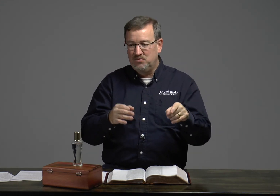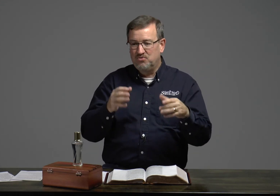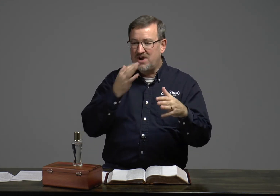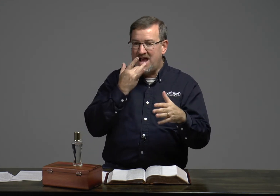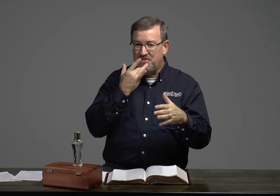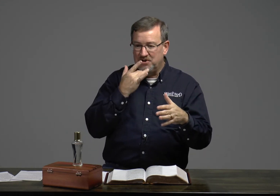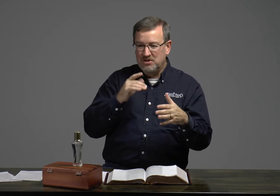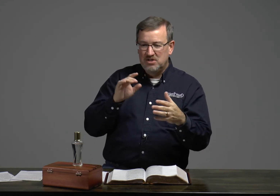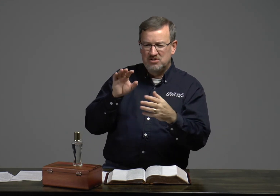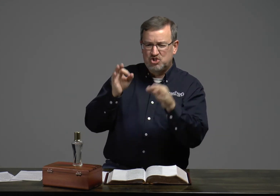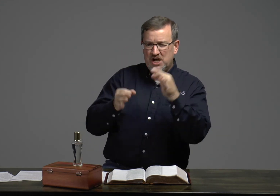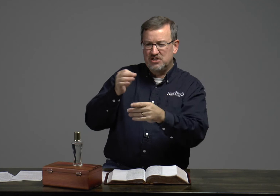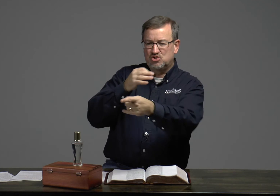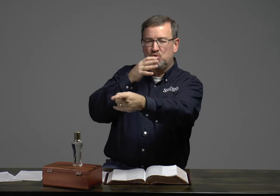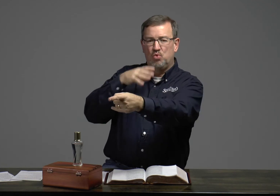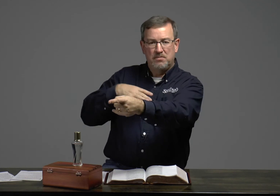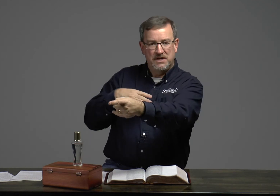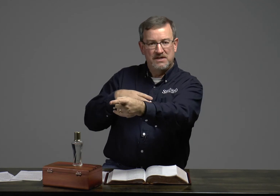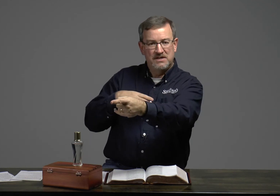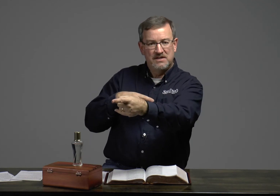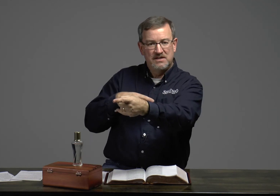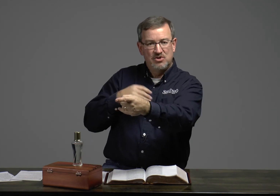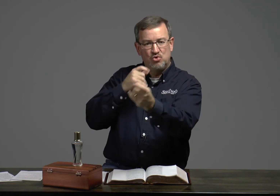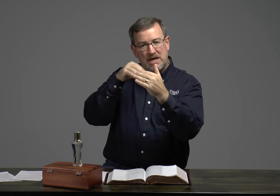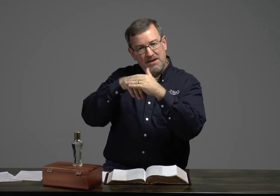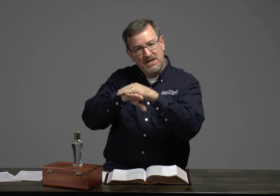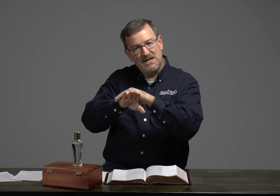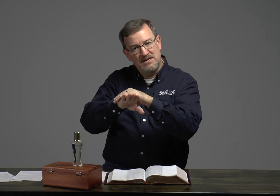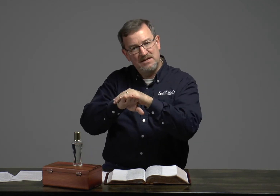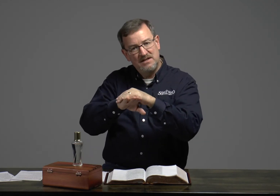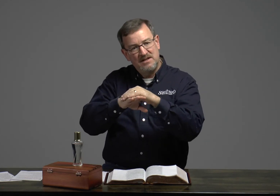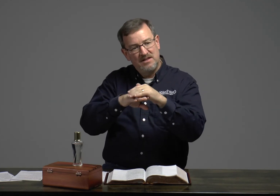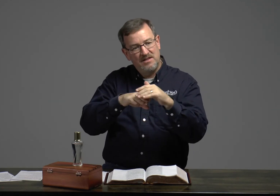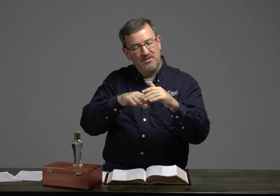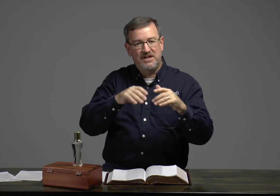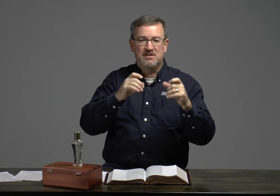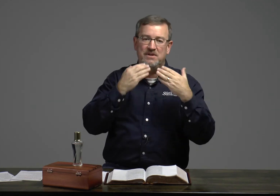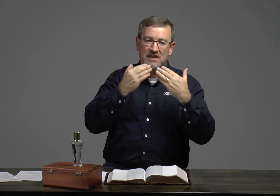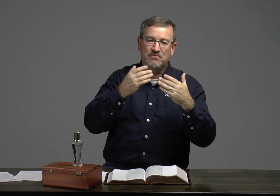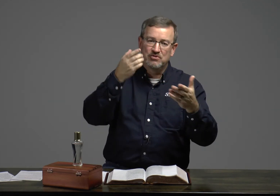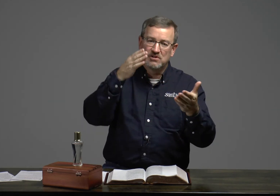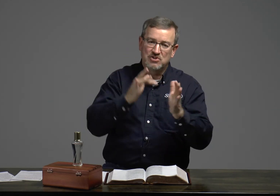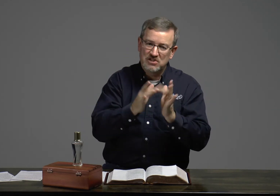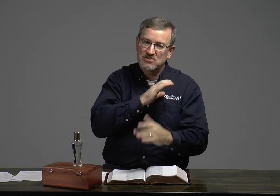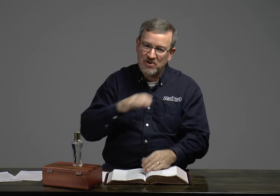would rather judge the woman who came in than to be thankful to Jesus